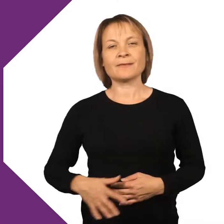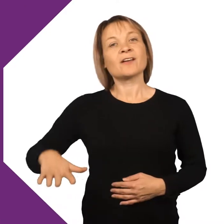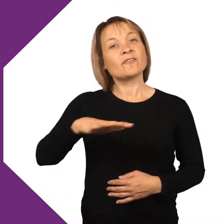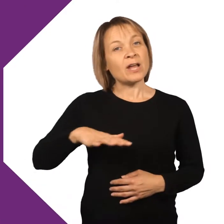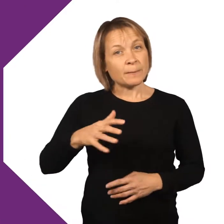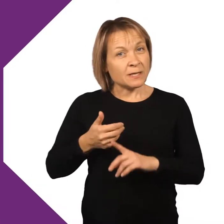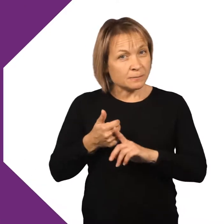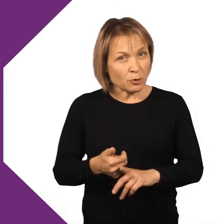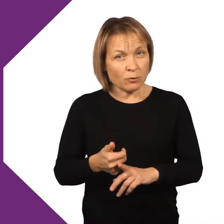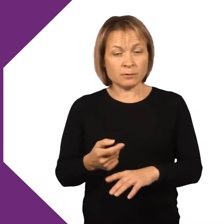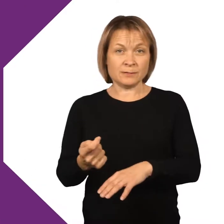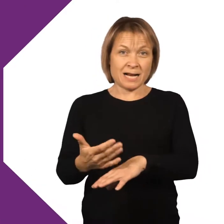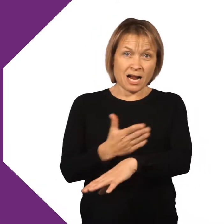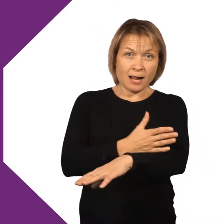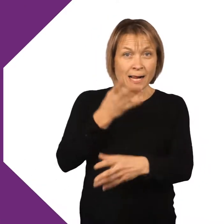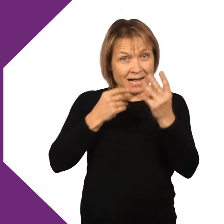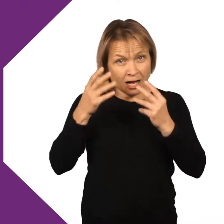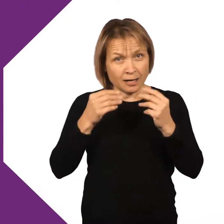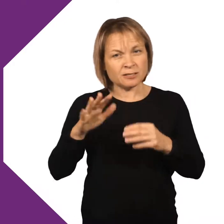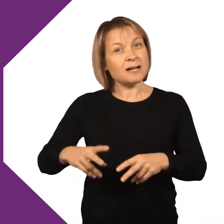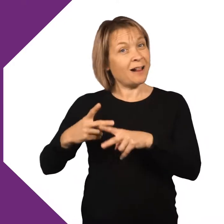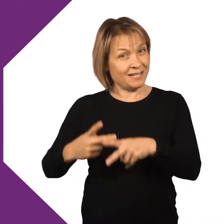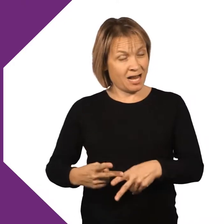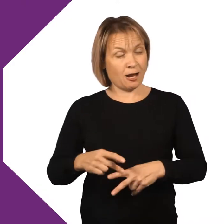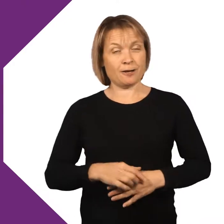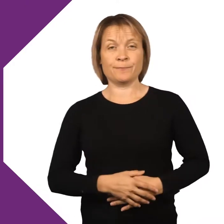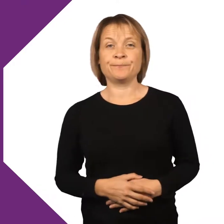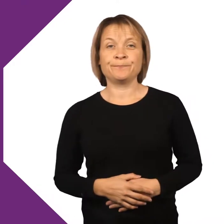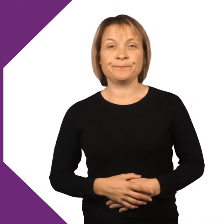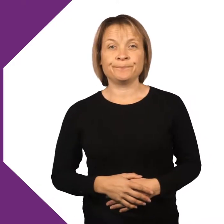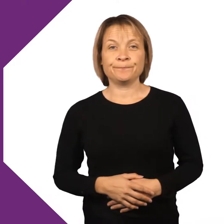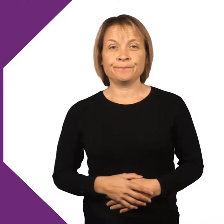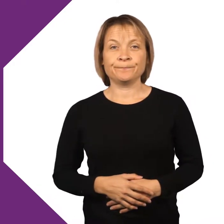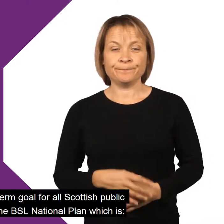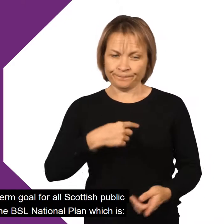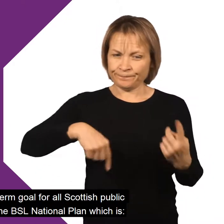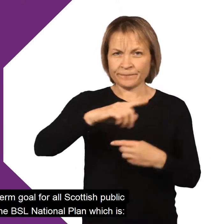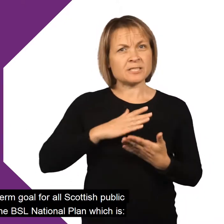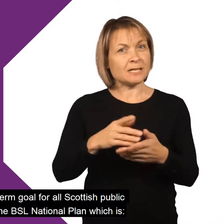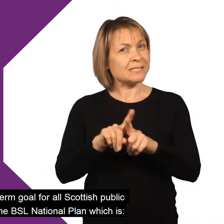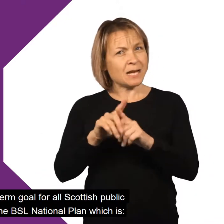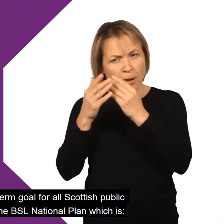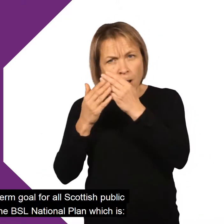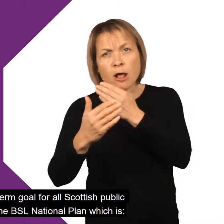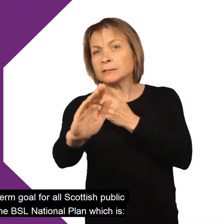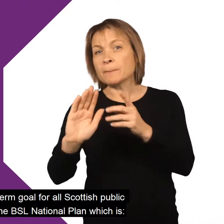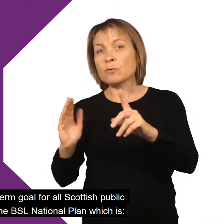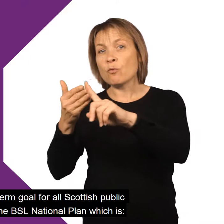Family support, early learning and childcare We share the long-term